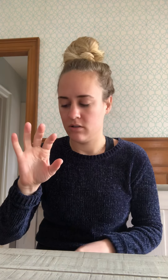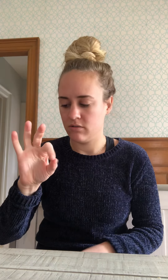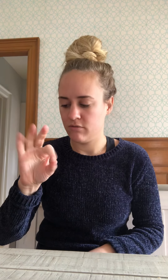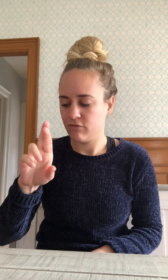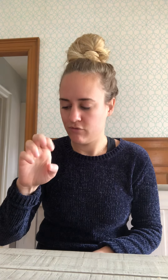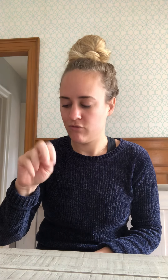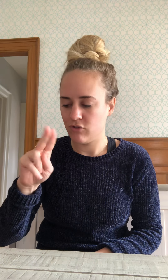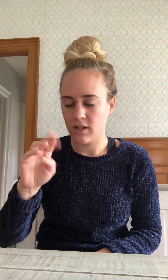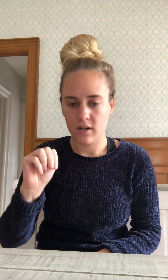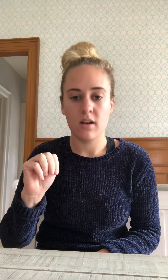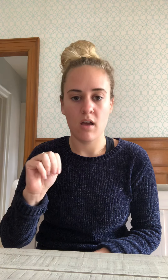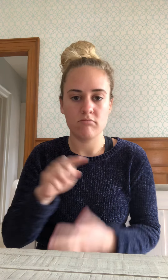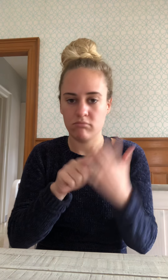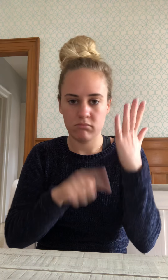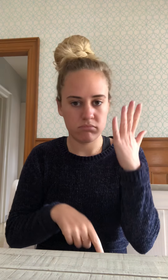problems. It's loosening when speaking.